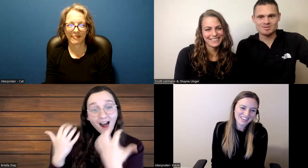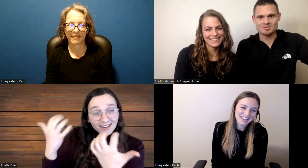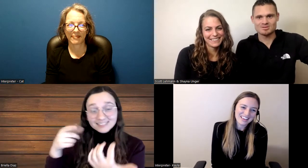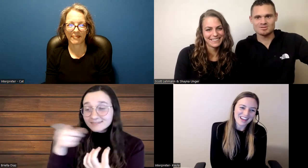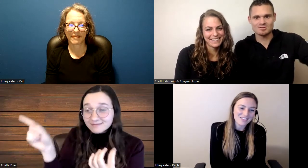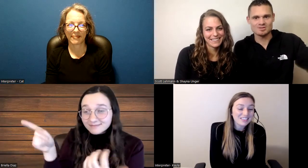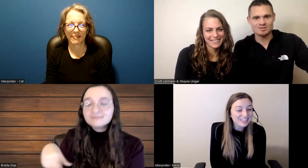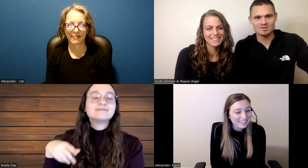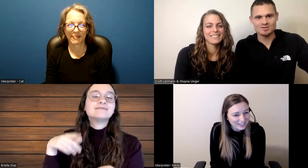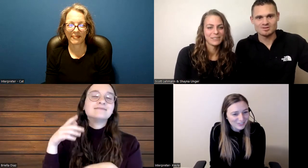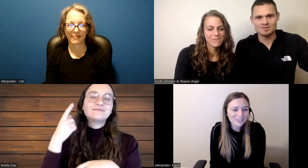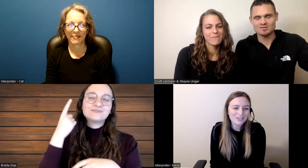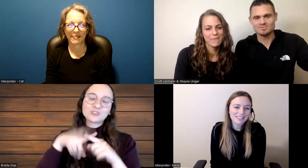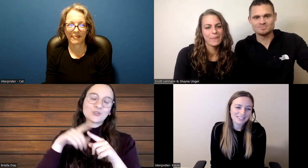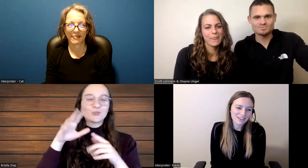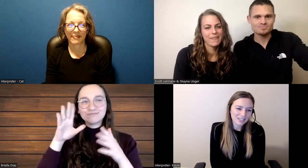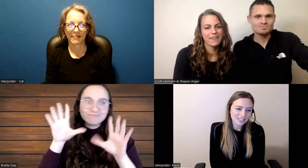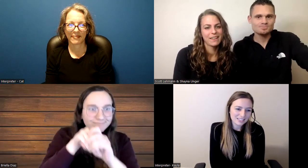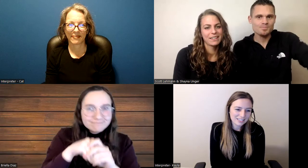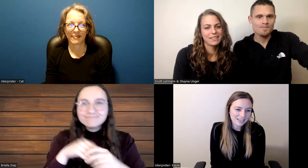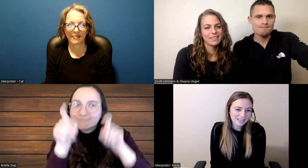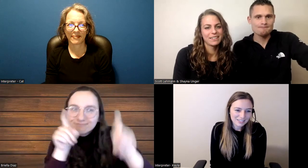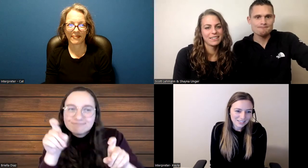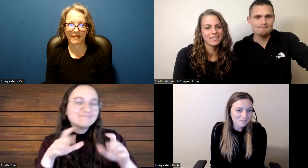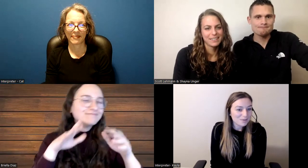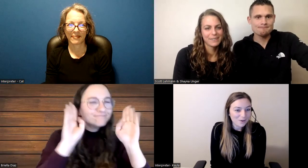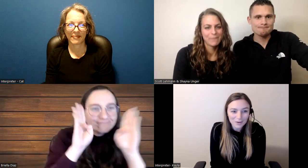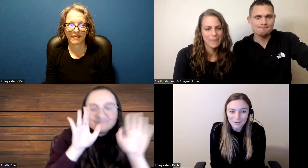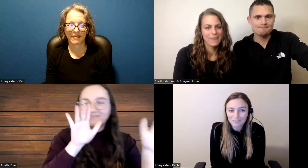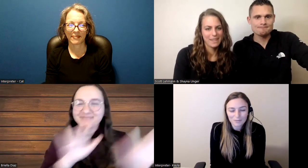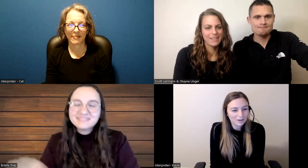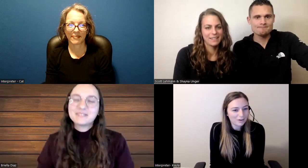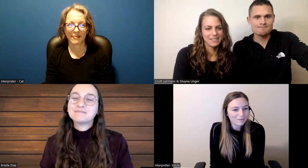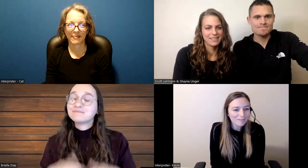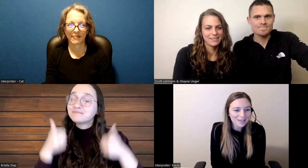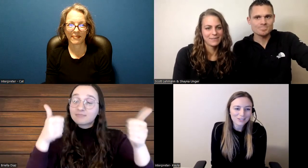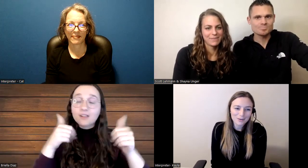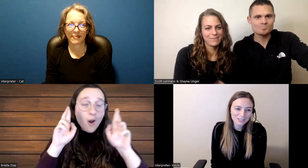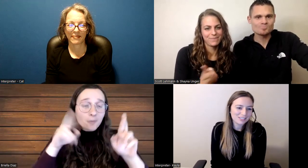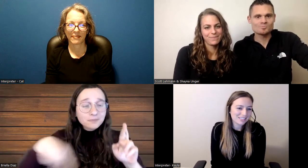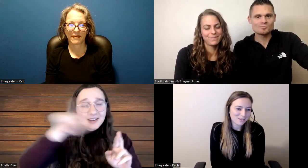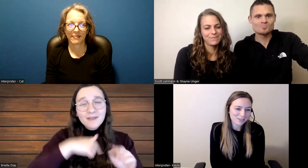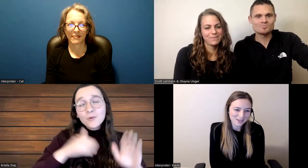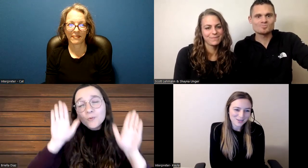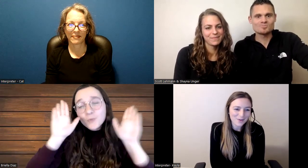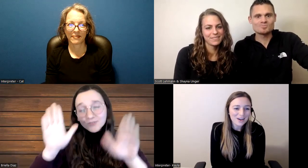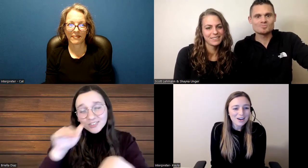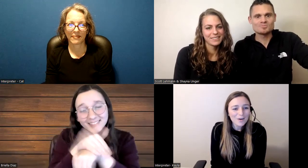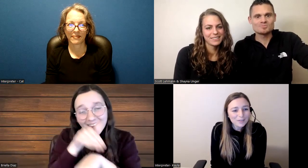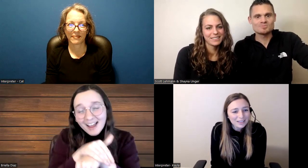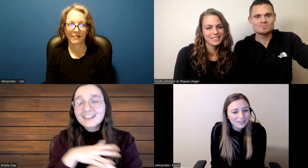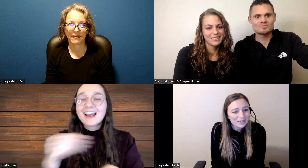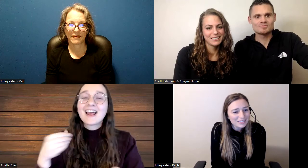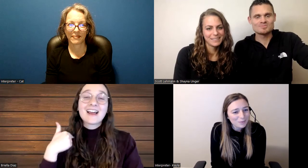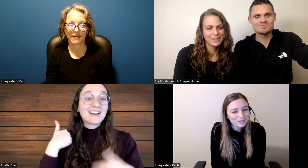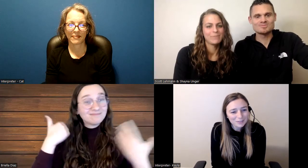So, and then thank you to you guys as the audience. To, you know, for your involvement, your questions and everything. So